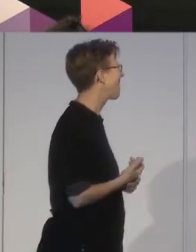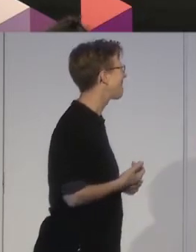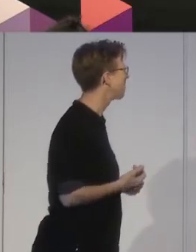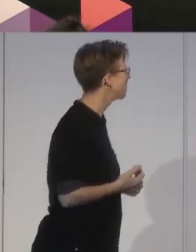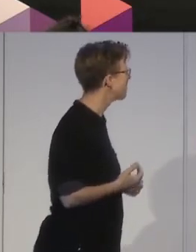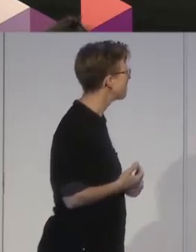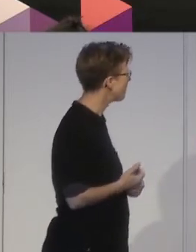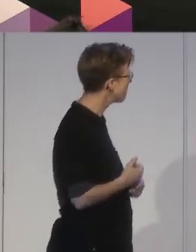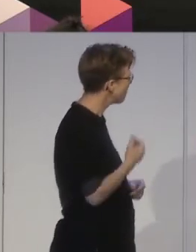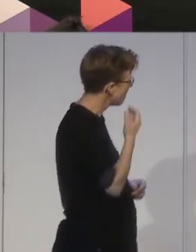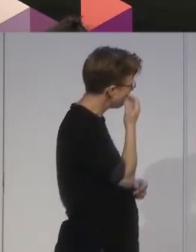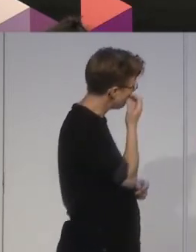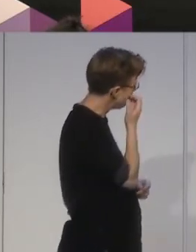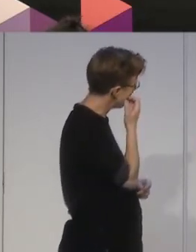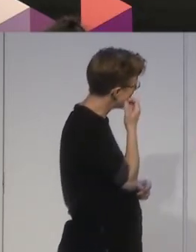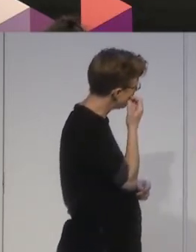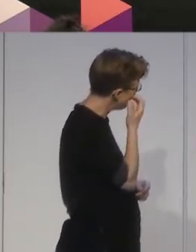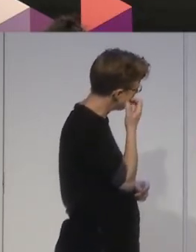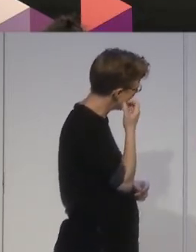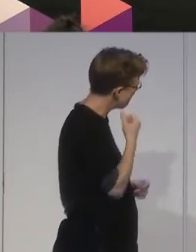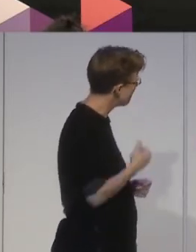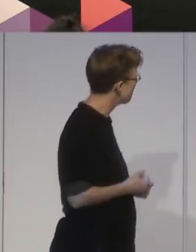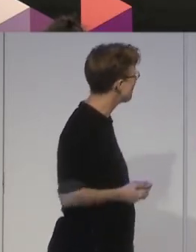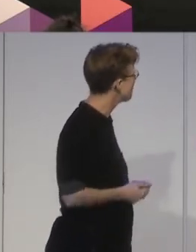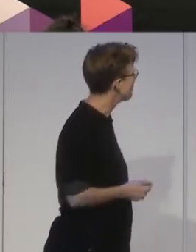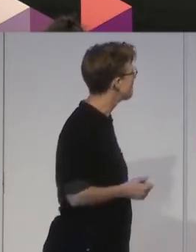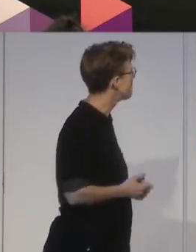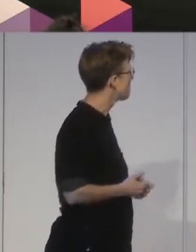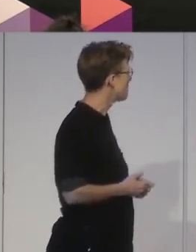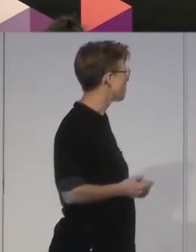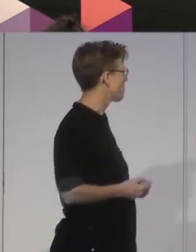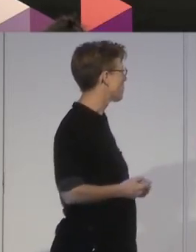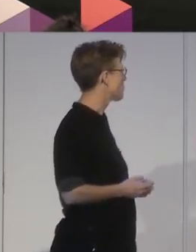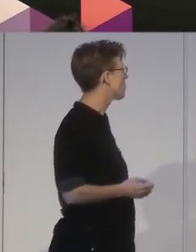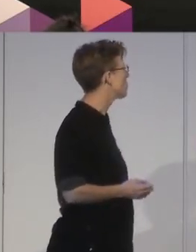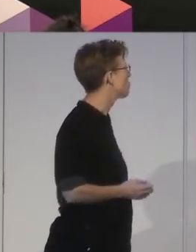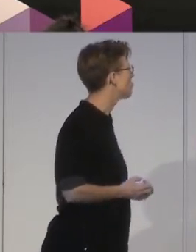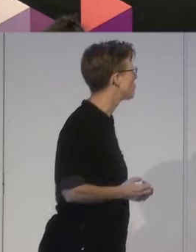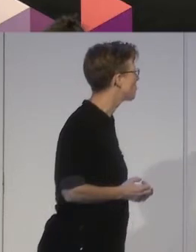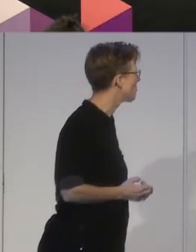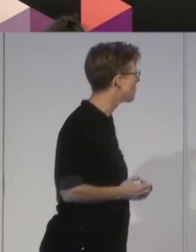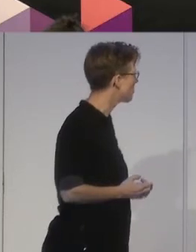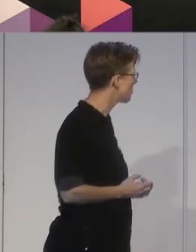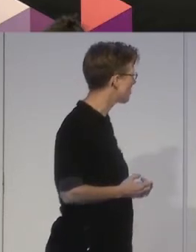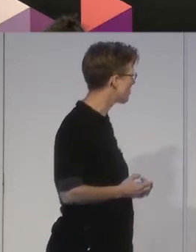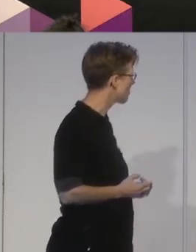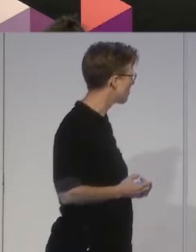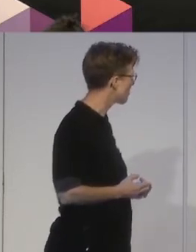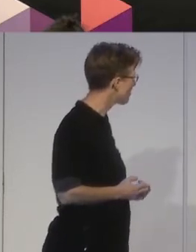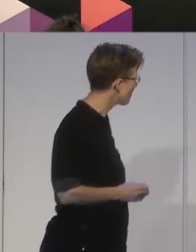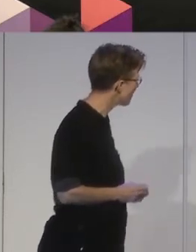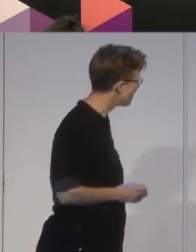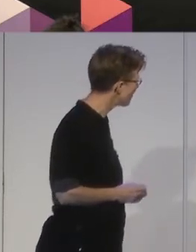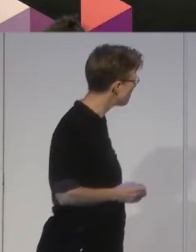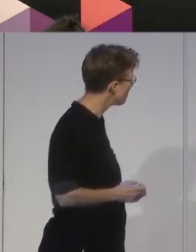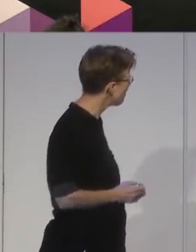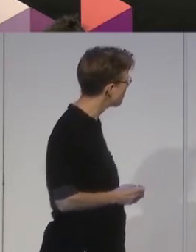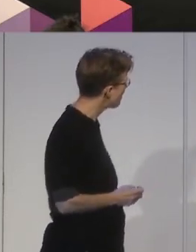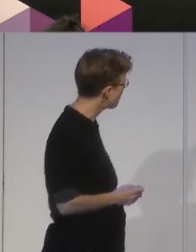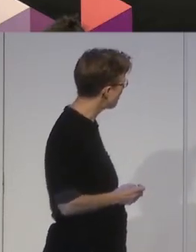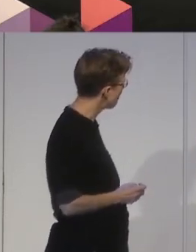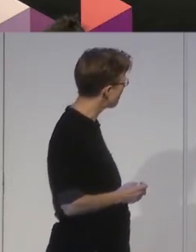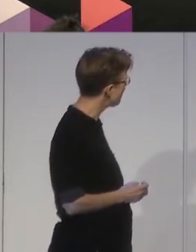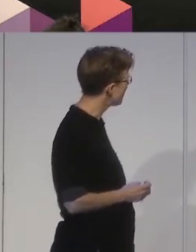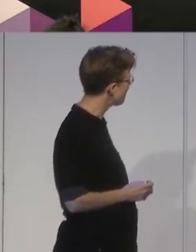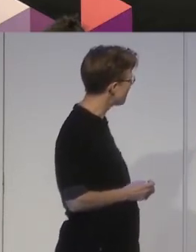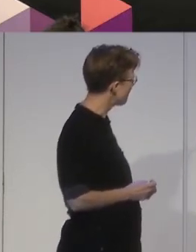Yeah. I think so, actually, that every utterance is communication. You can see that he was